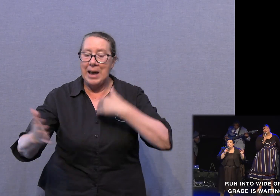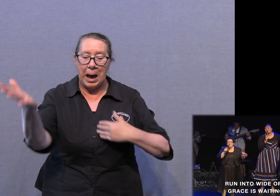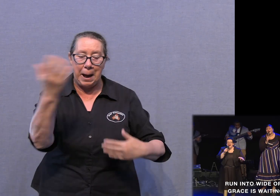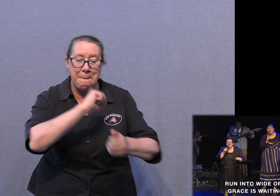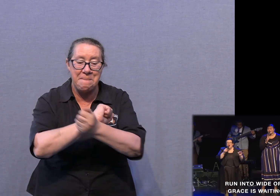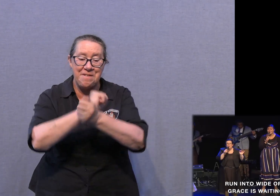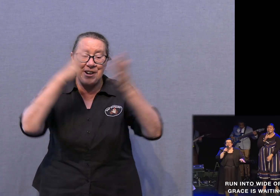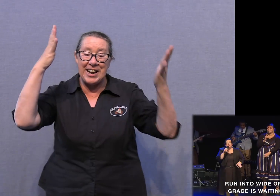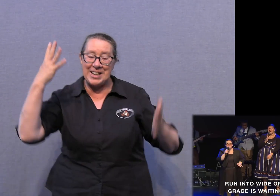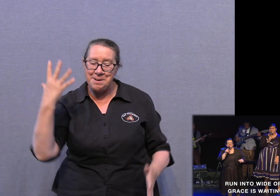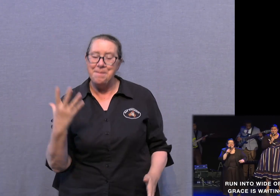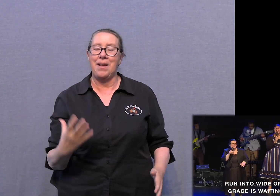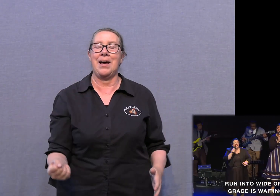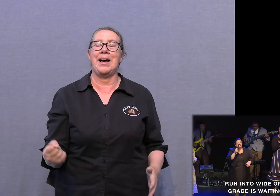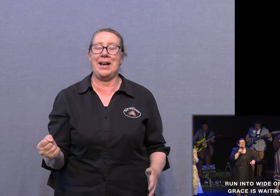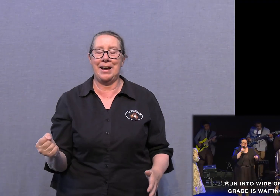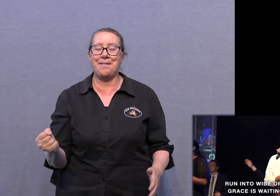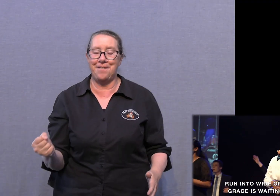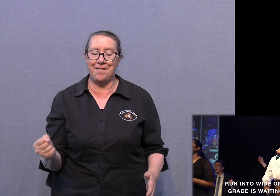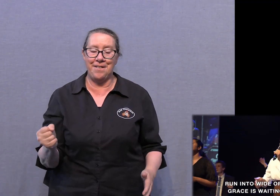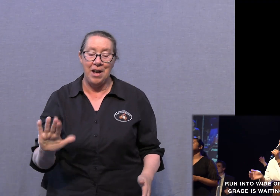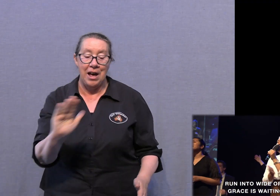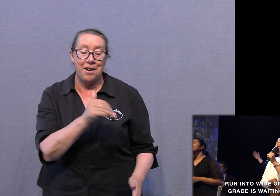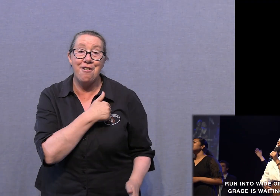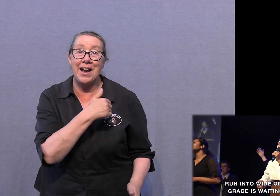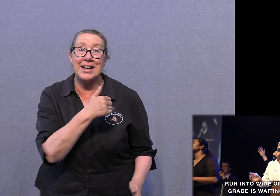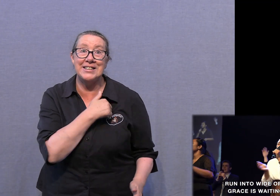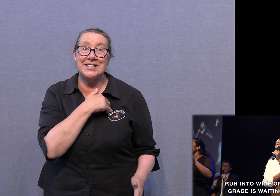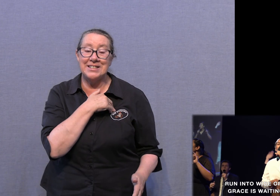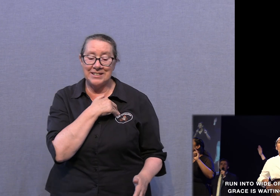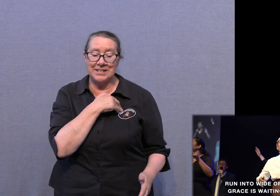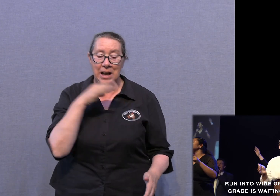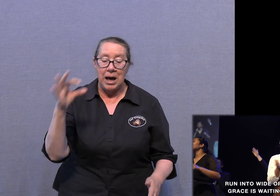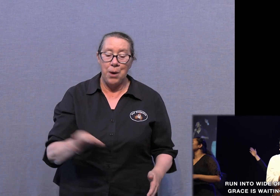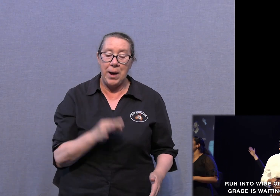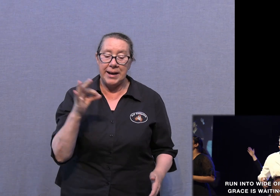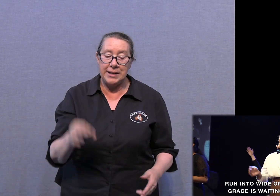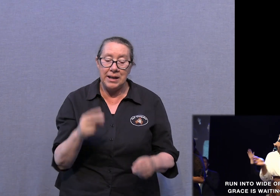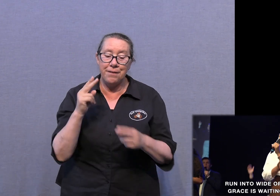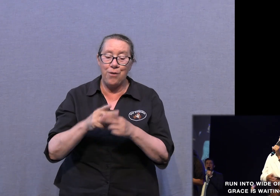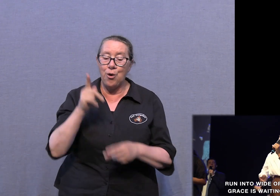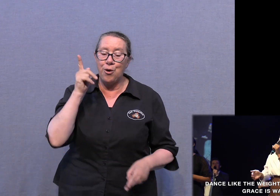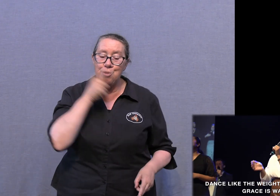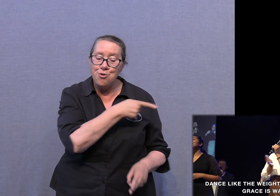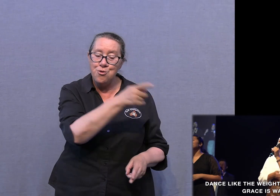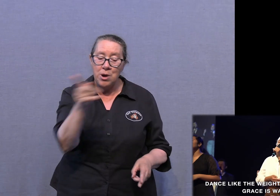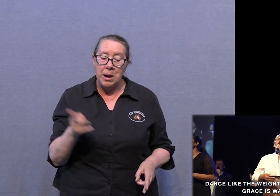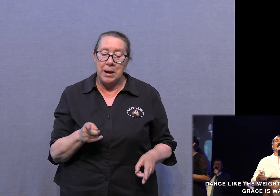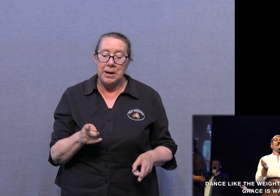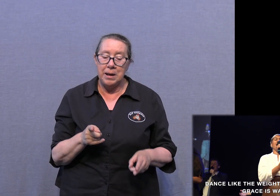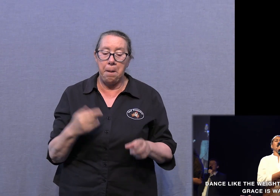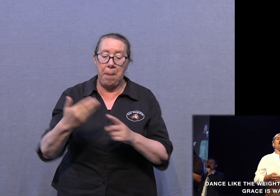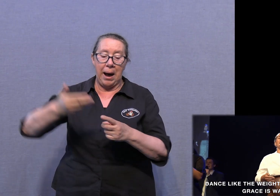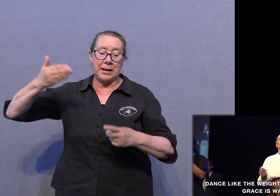Run into wide open spaces, grace is waiting for you. Dance like